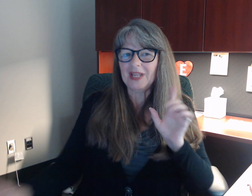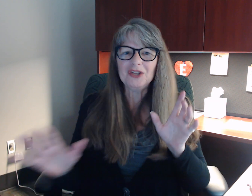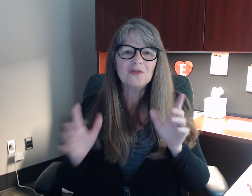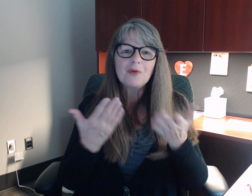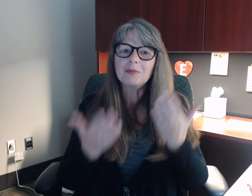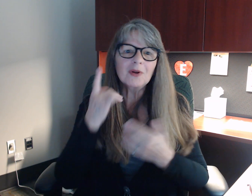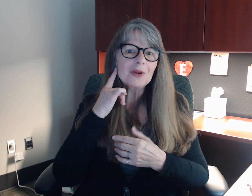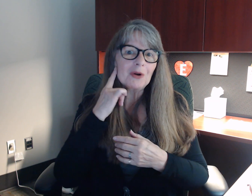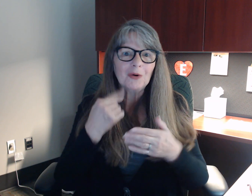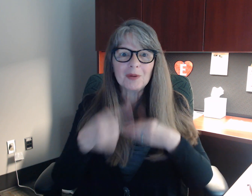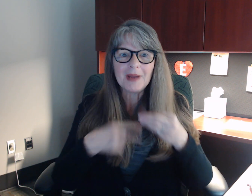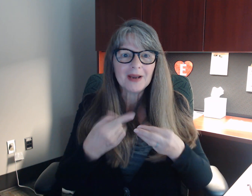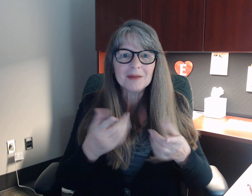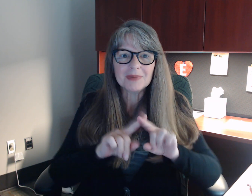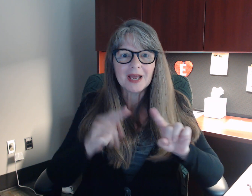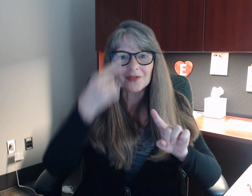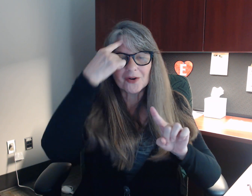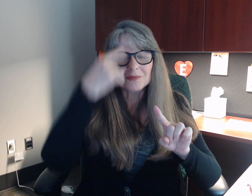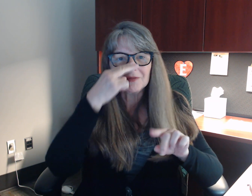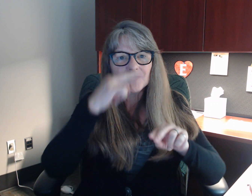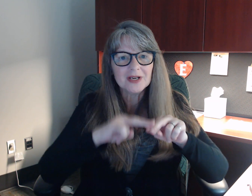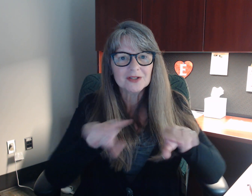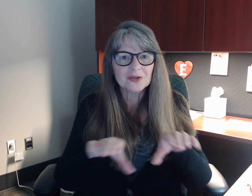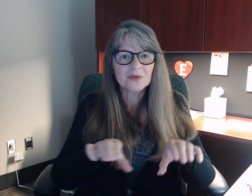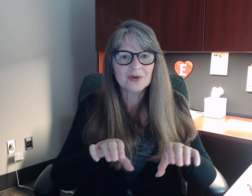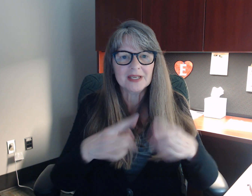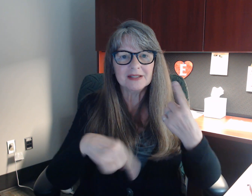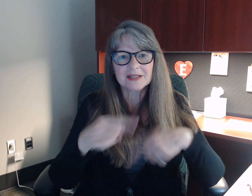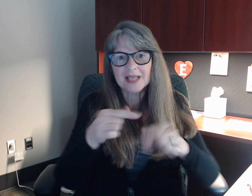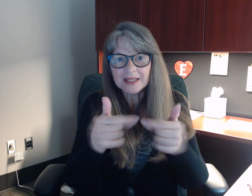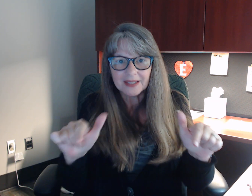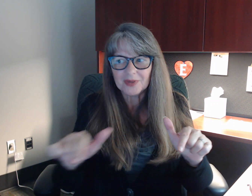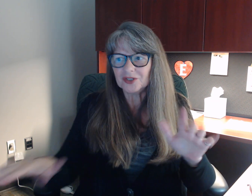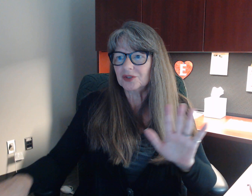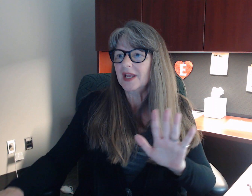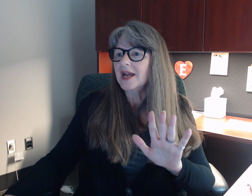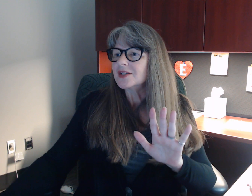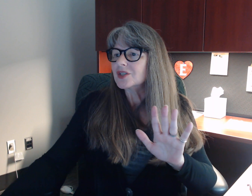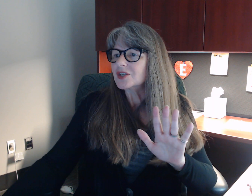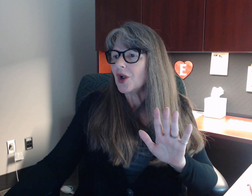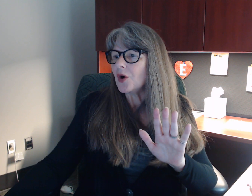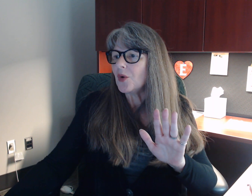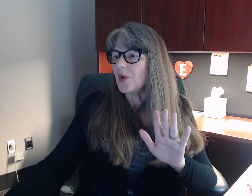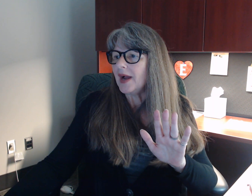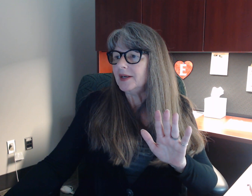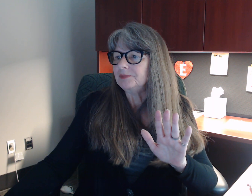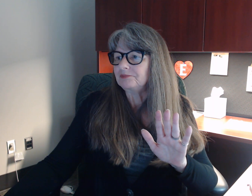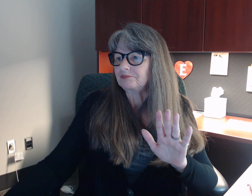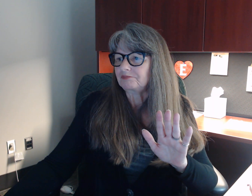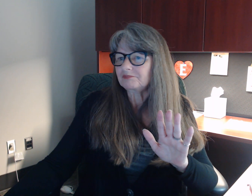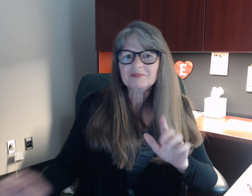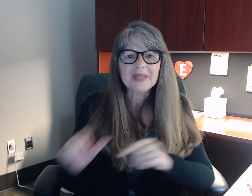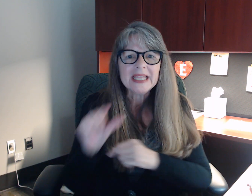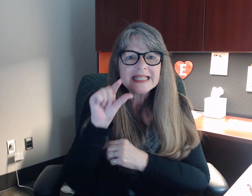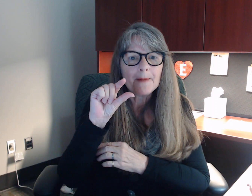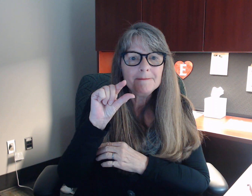you've probably already heard about it, but I thought it'd be fun to do it in sign language. So it's a